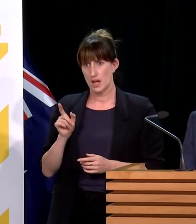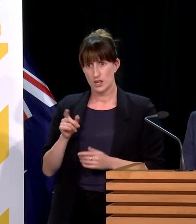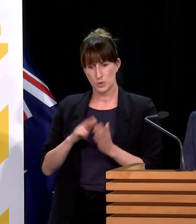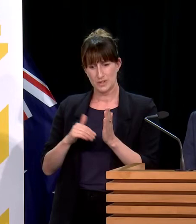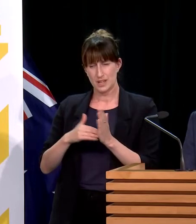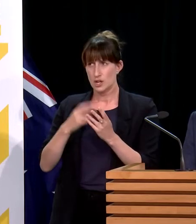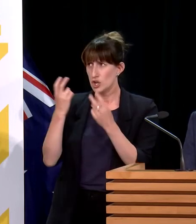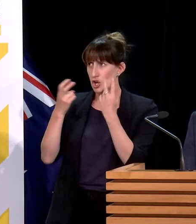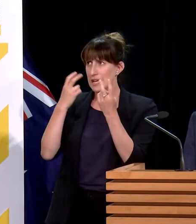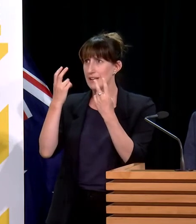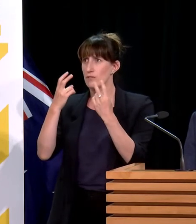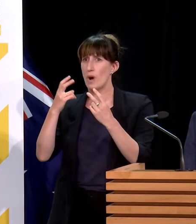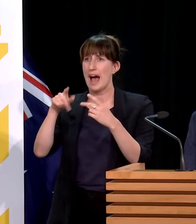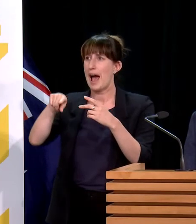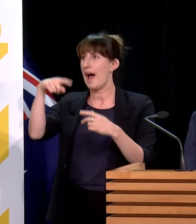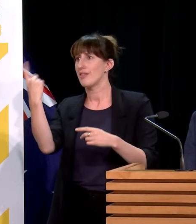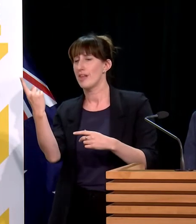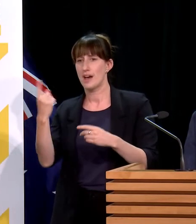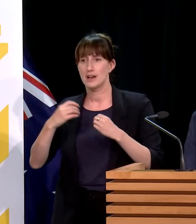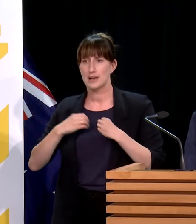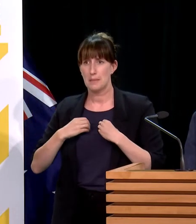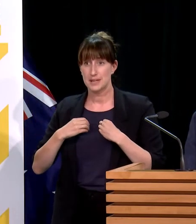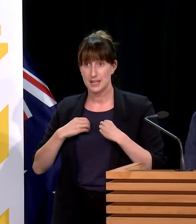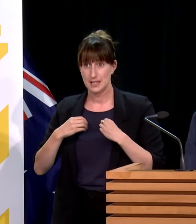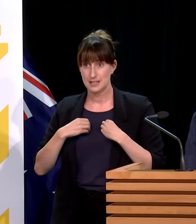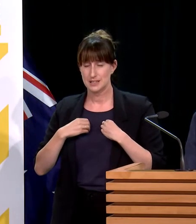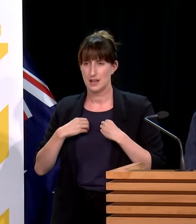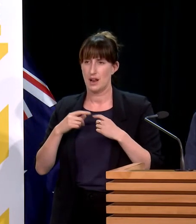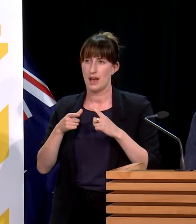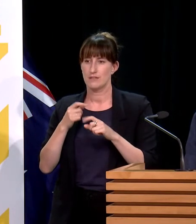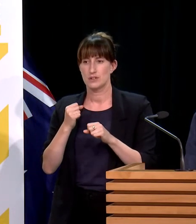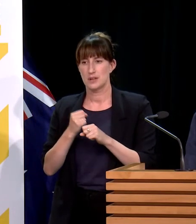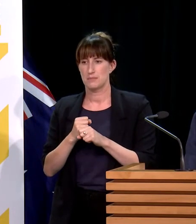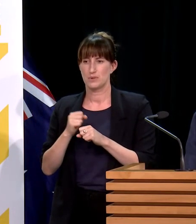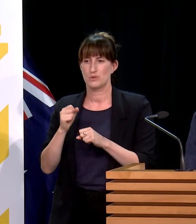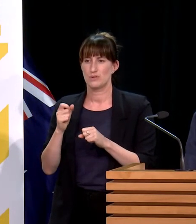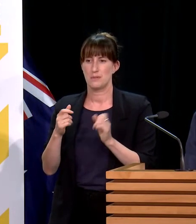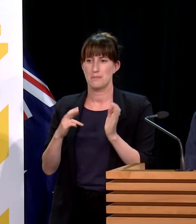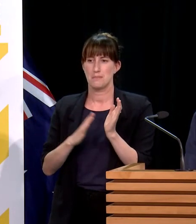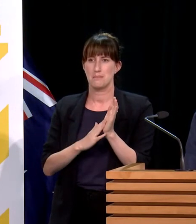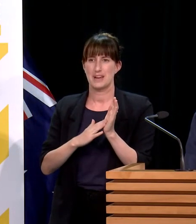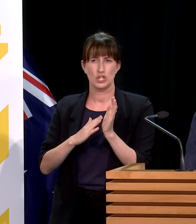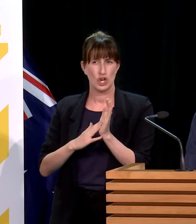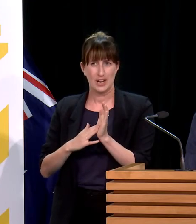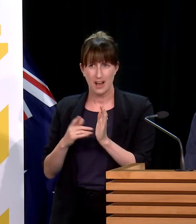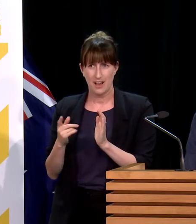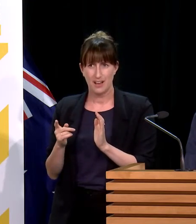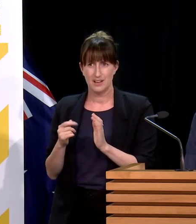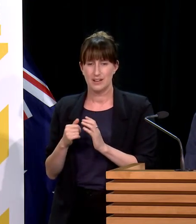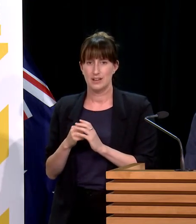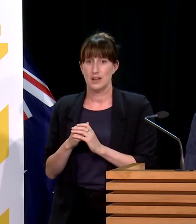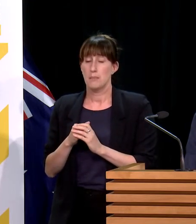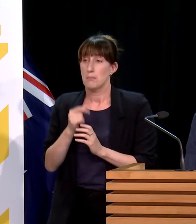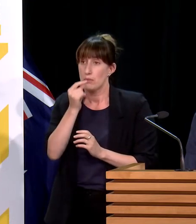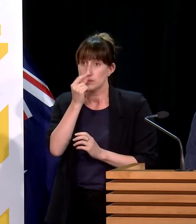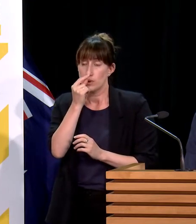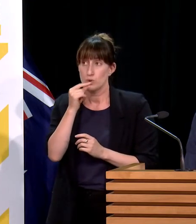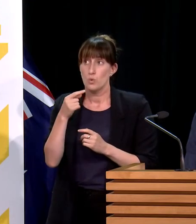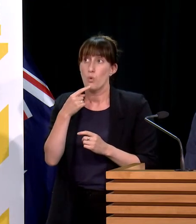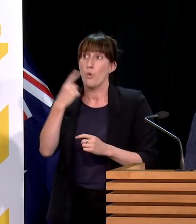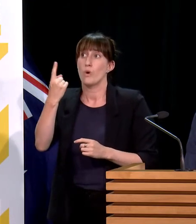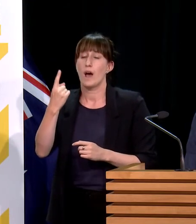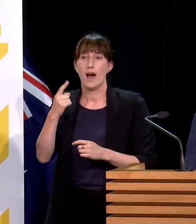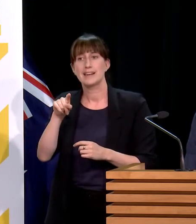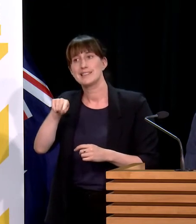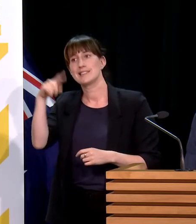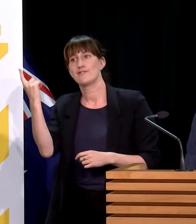they prove to be more effective? Moderna, for example, you're looking at the efficacy of everything as it comes in. Could we see other vaccines ordered if they prove to be